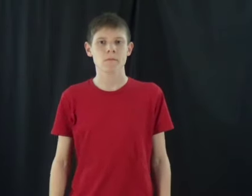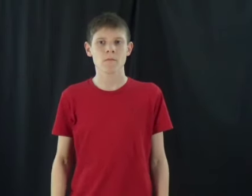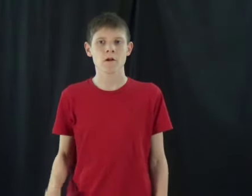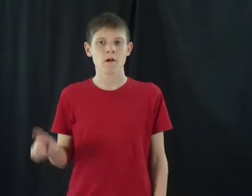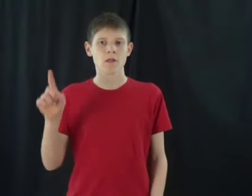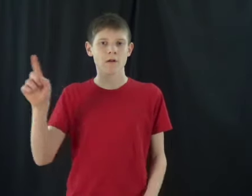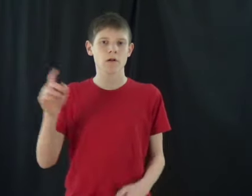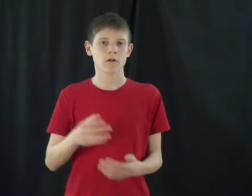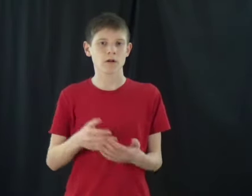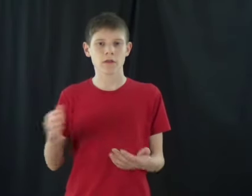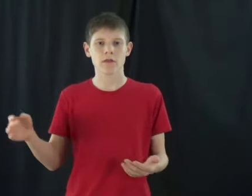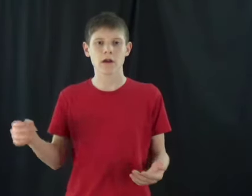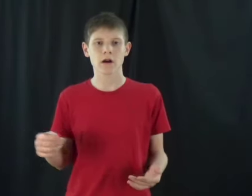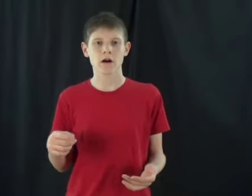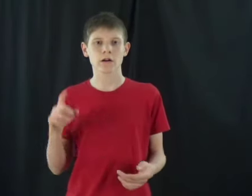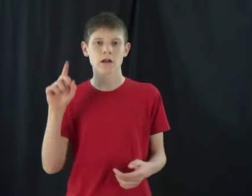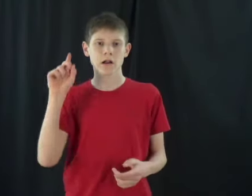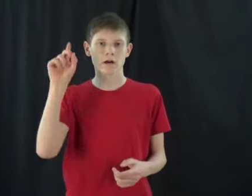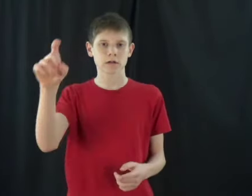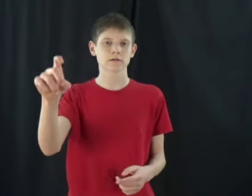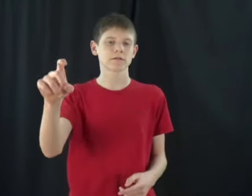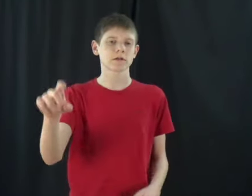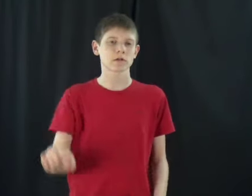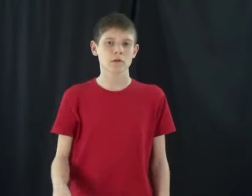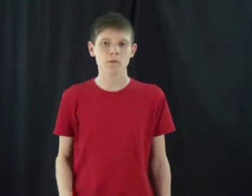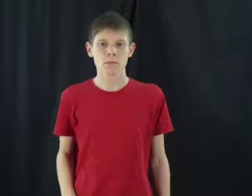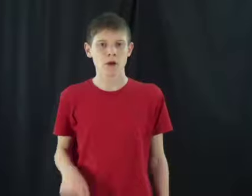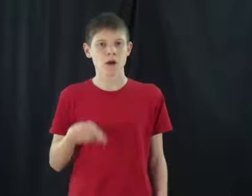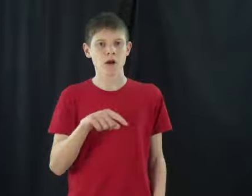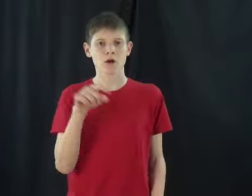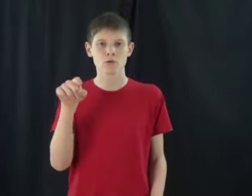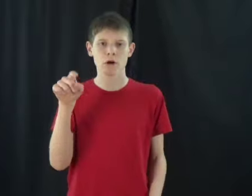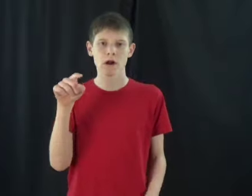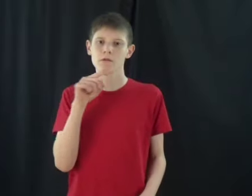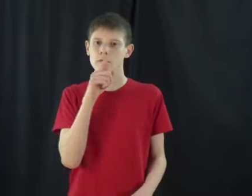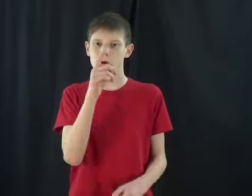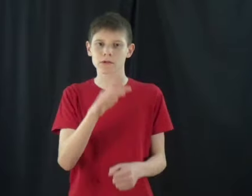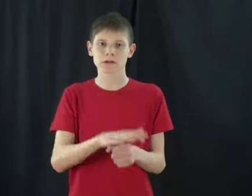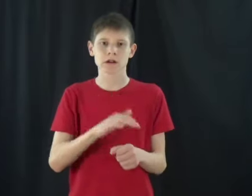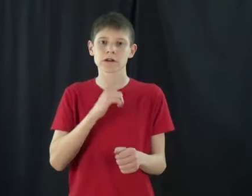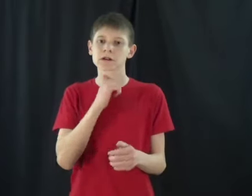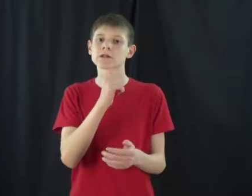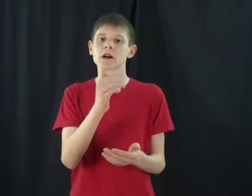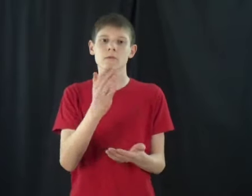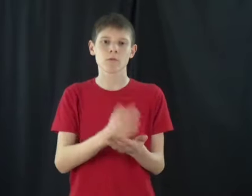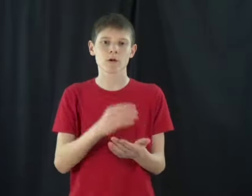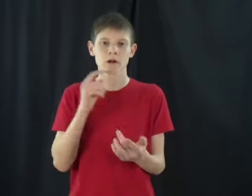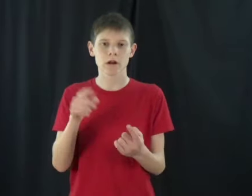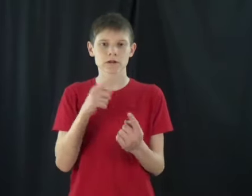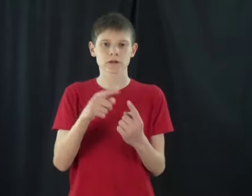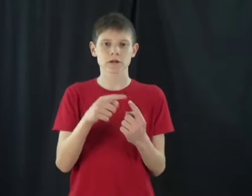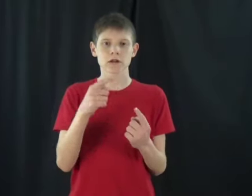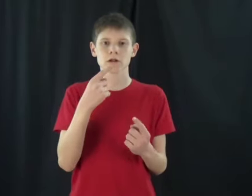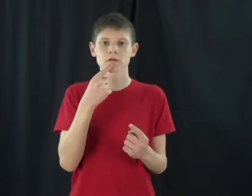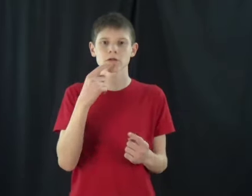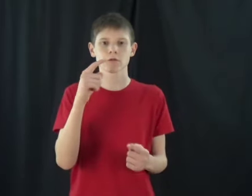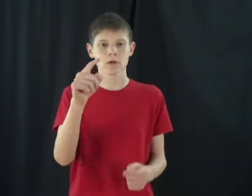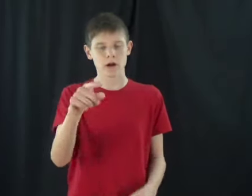The only thing I'll ever ask of you You gotta promise not to stop when I say when